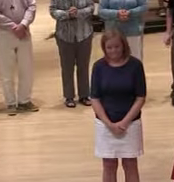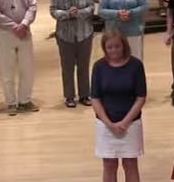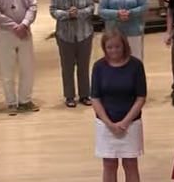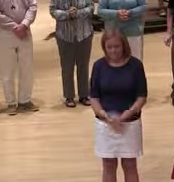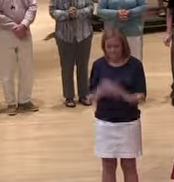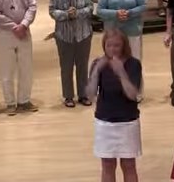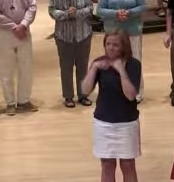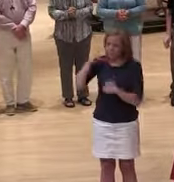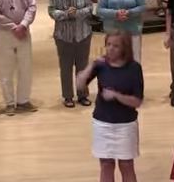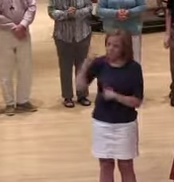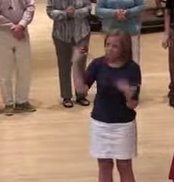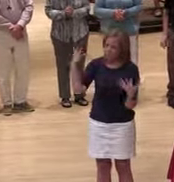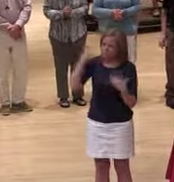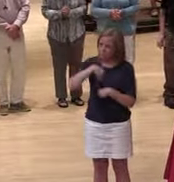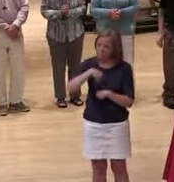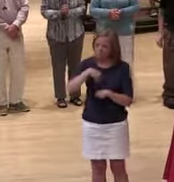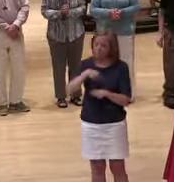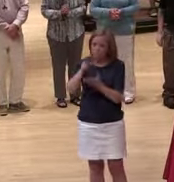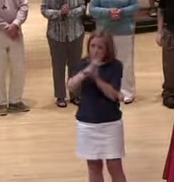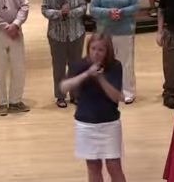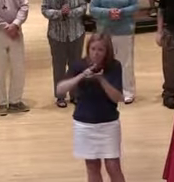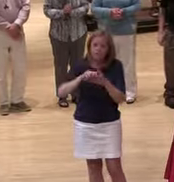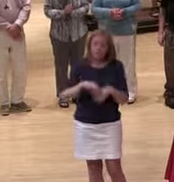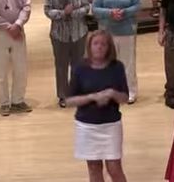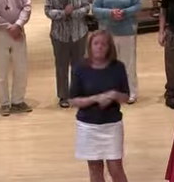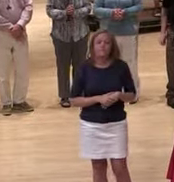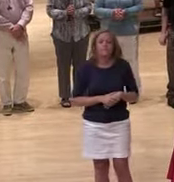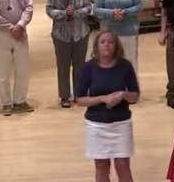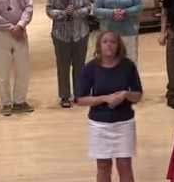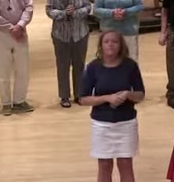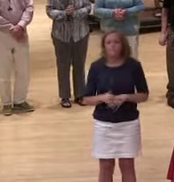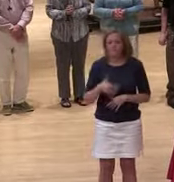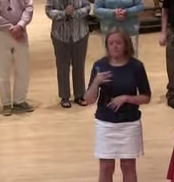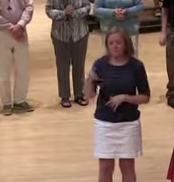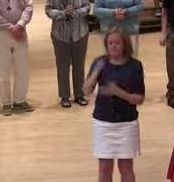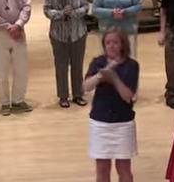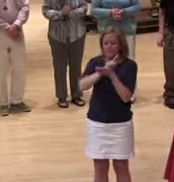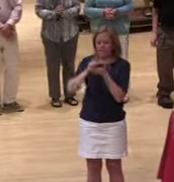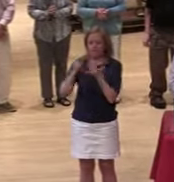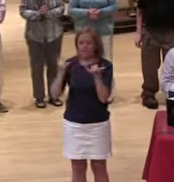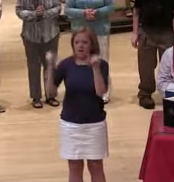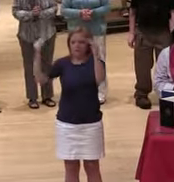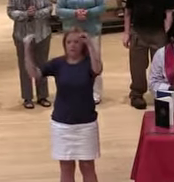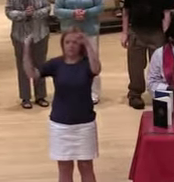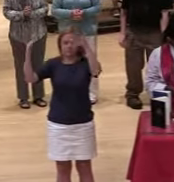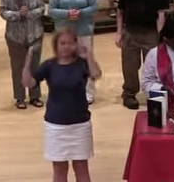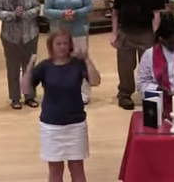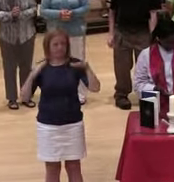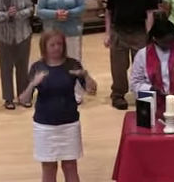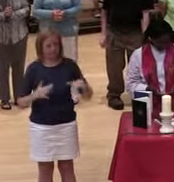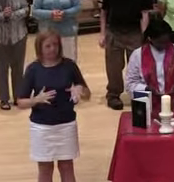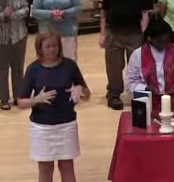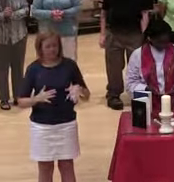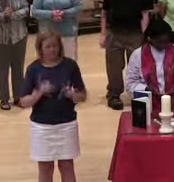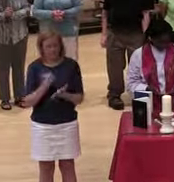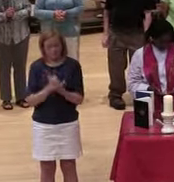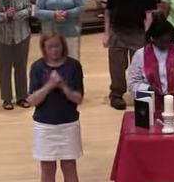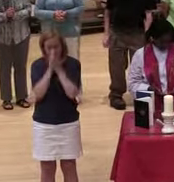Dear God, you are so beautiful. You're so holy. Let us feel your holiness right now as you consecrate us to